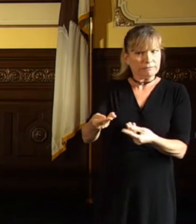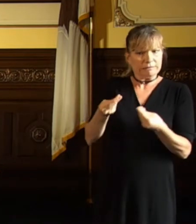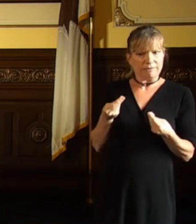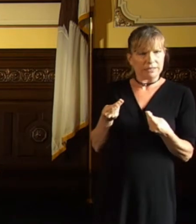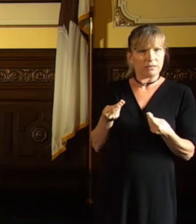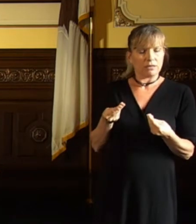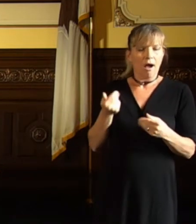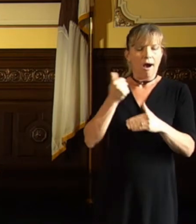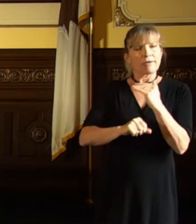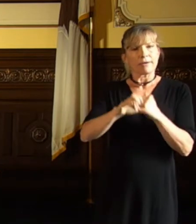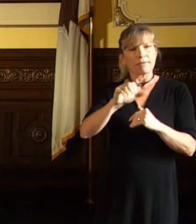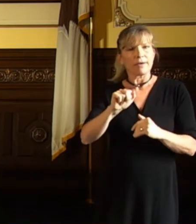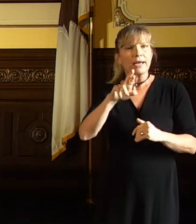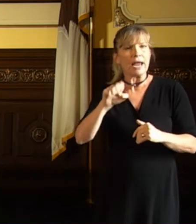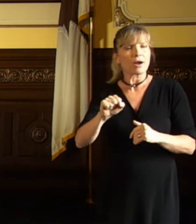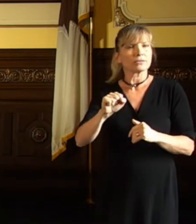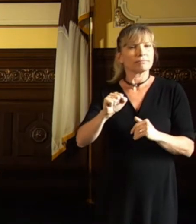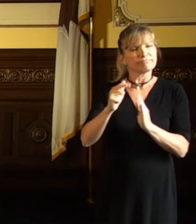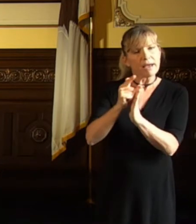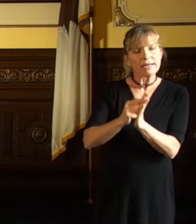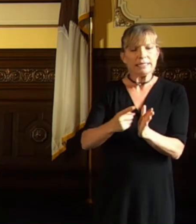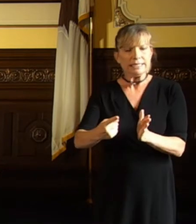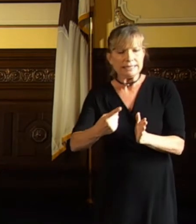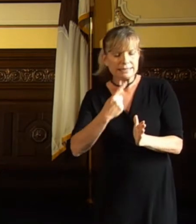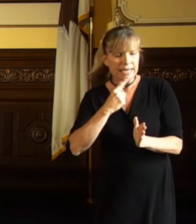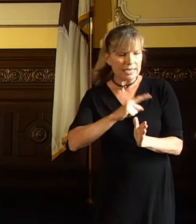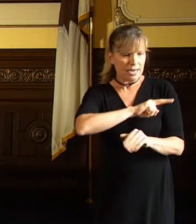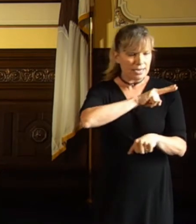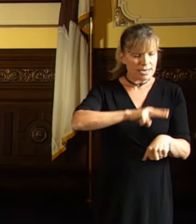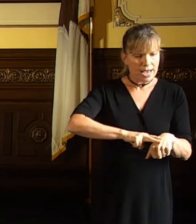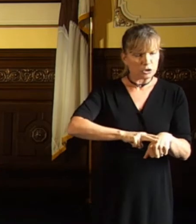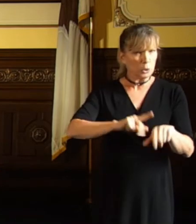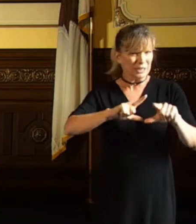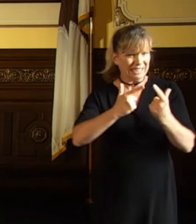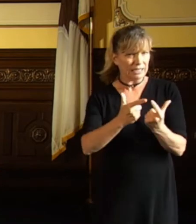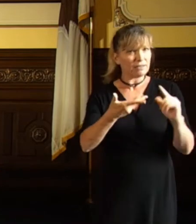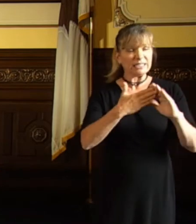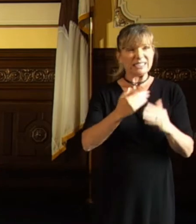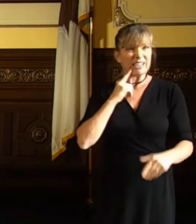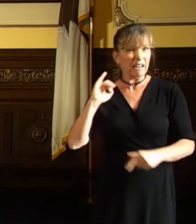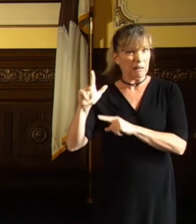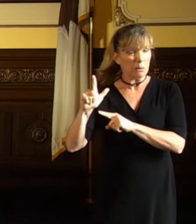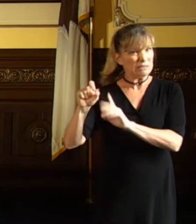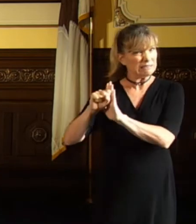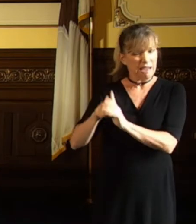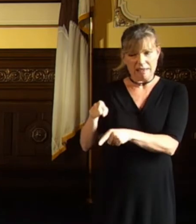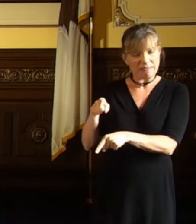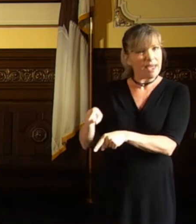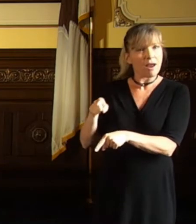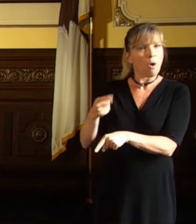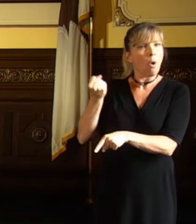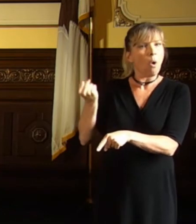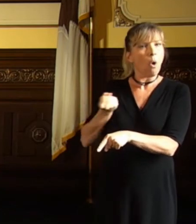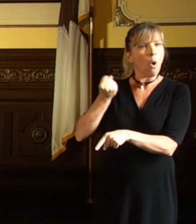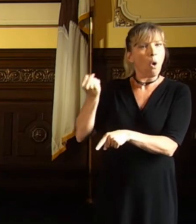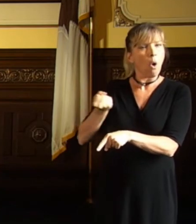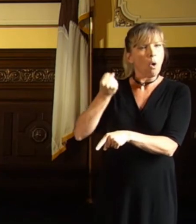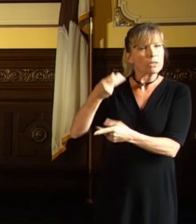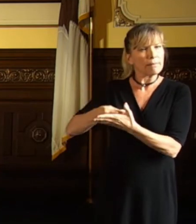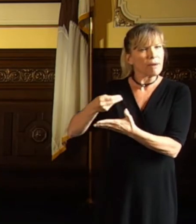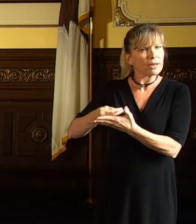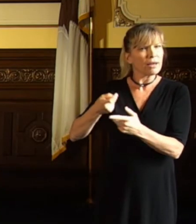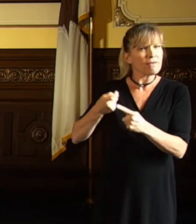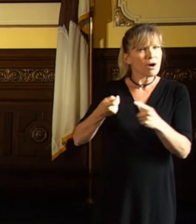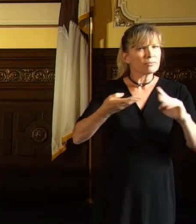of course, under the CARES Act, citing a report from the National League of Cities that says Illinois is a state that is withholding funding